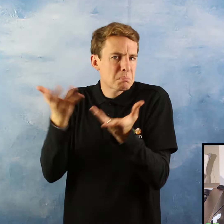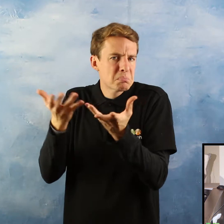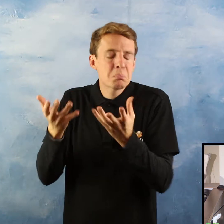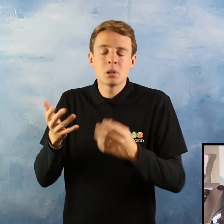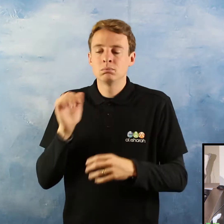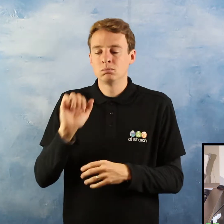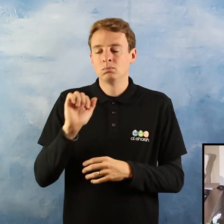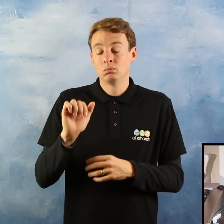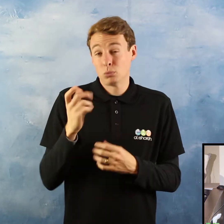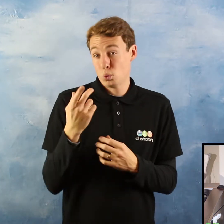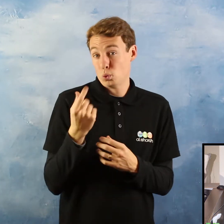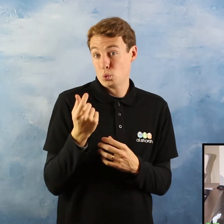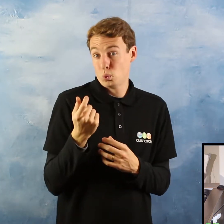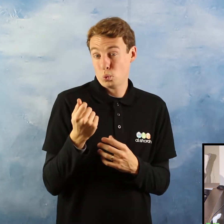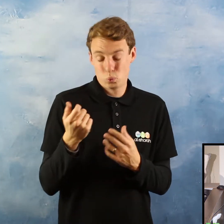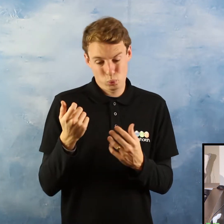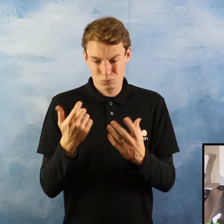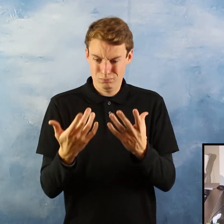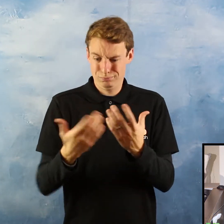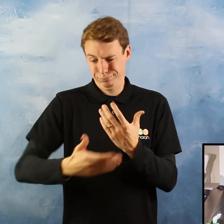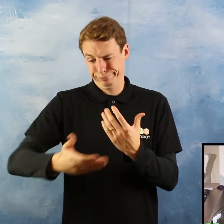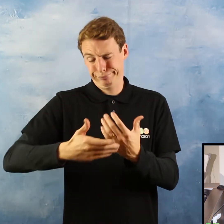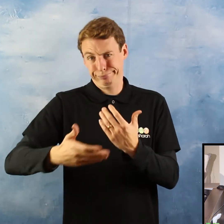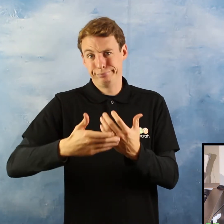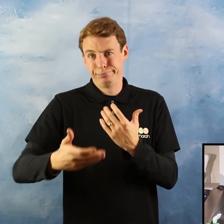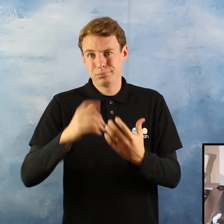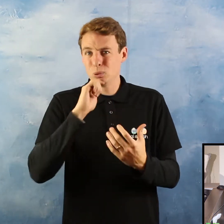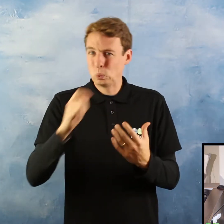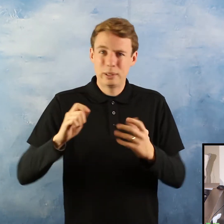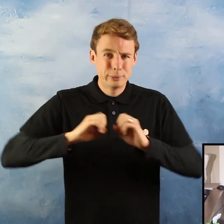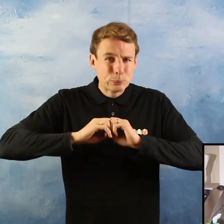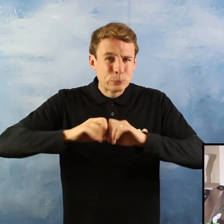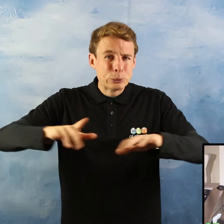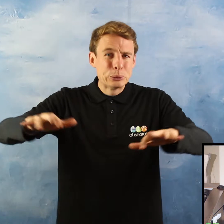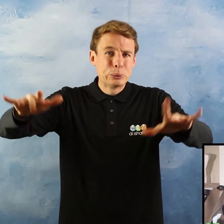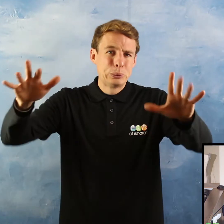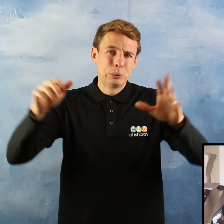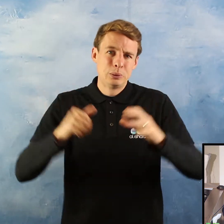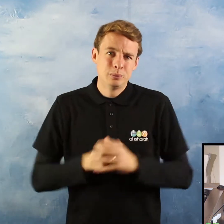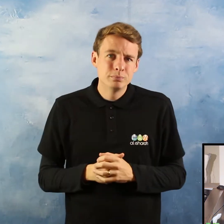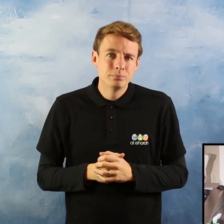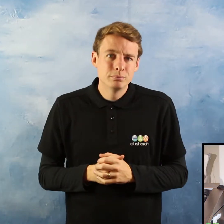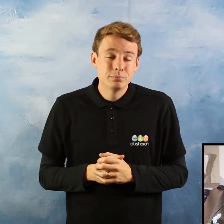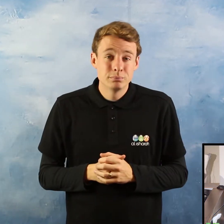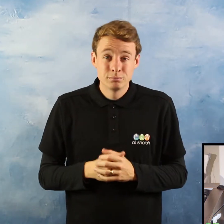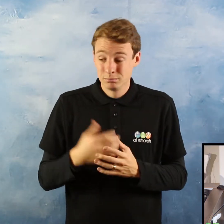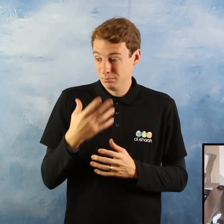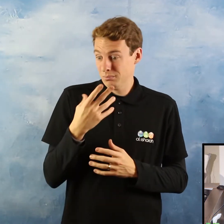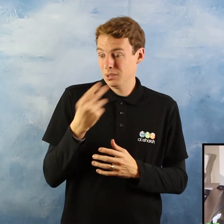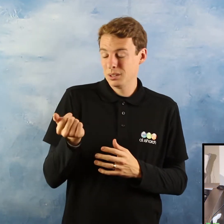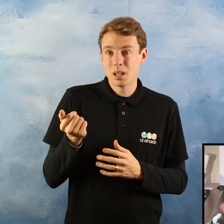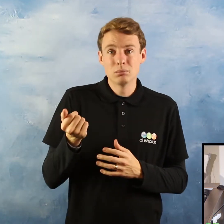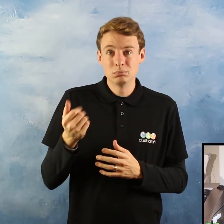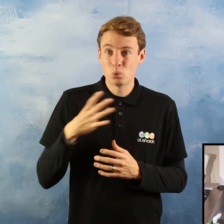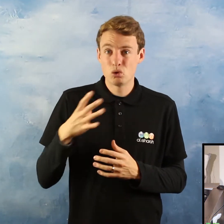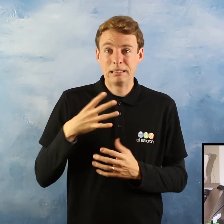haram? We may actually start discussion about halal and haram, but you will find that some